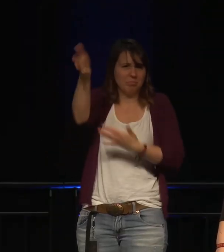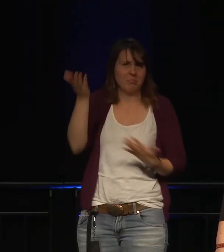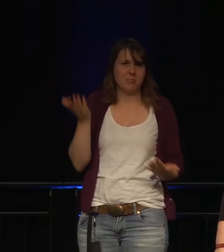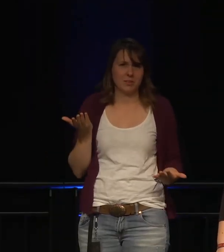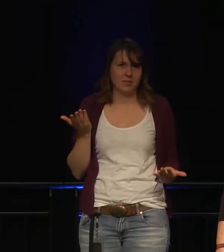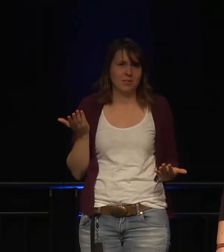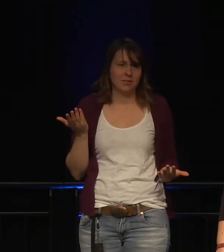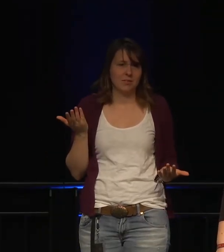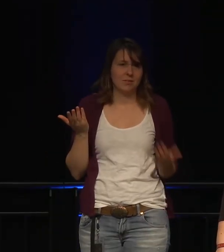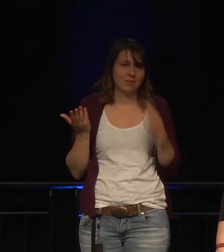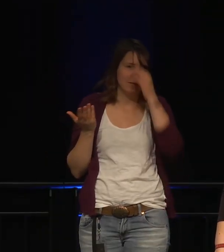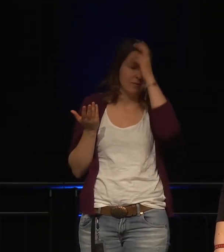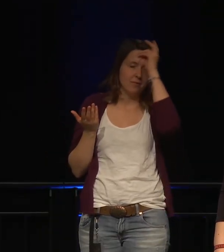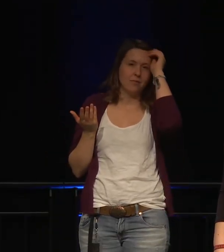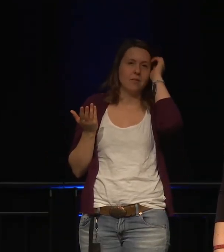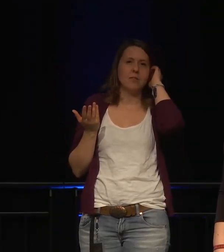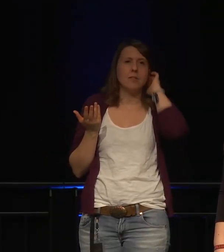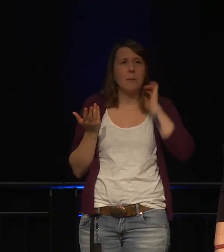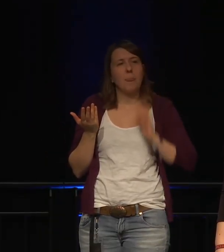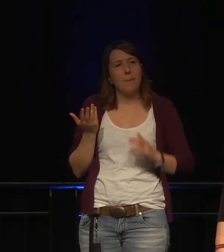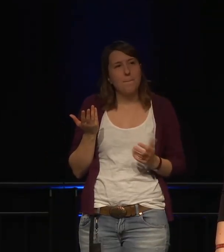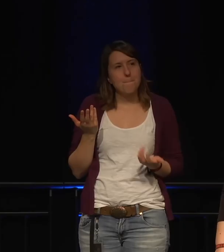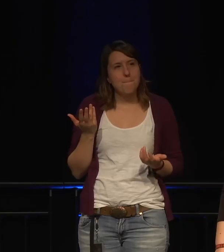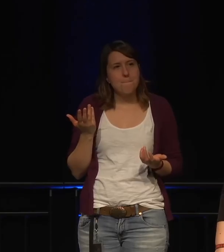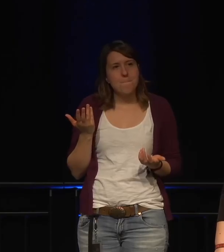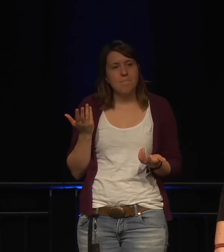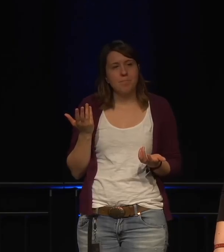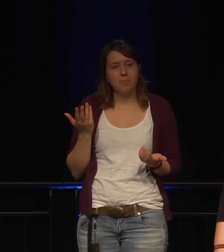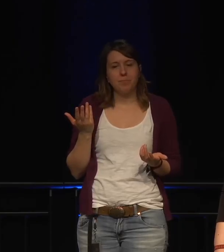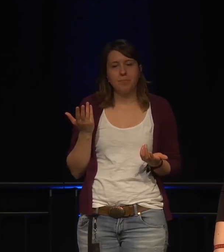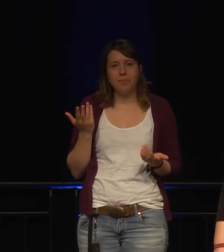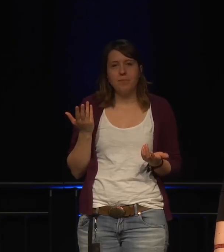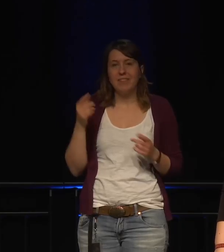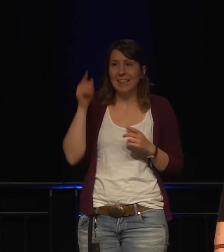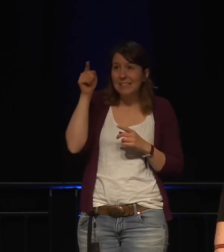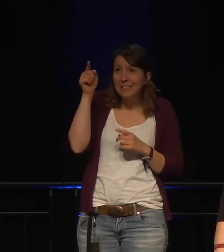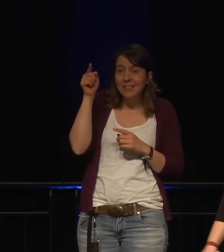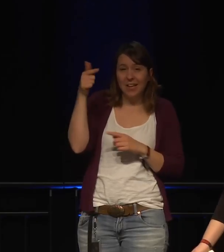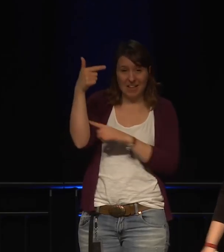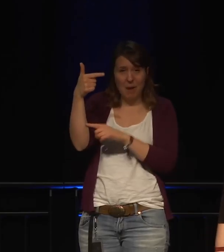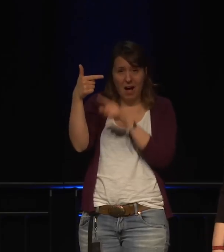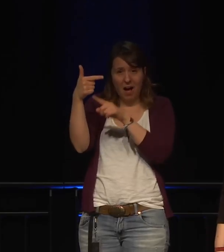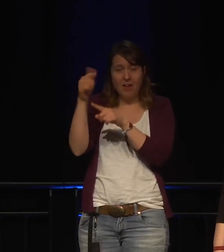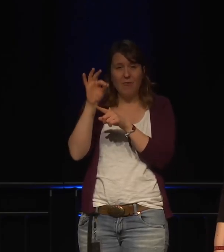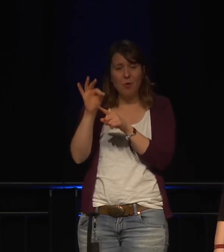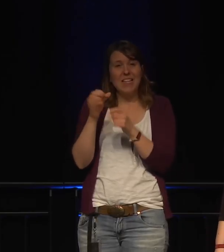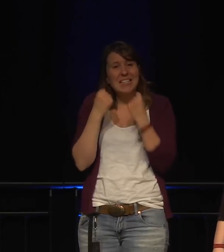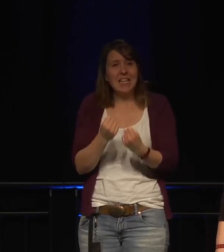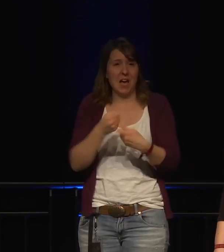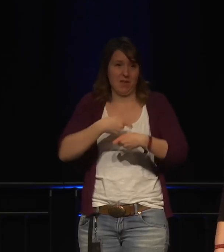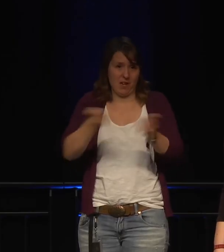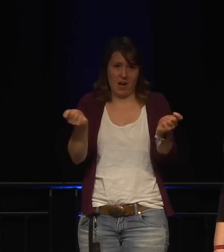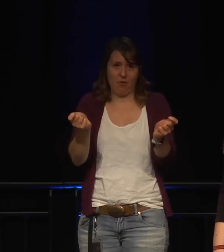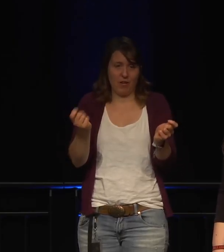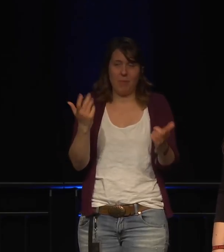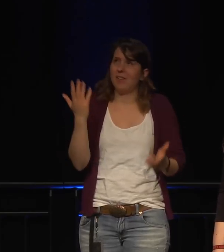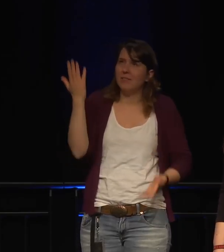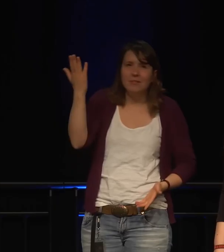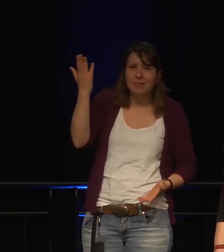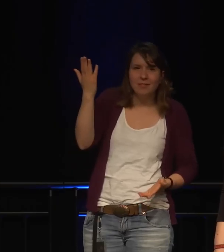could have been robbed. And so, that's actually sounding a little bit like a movie